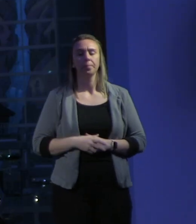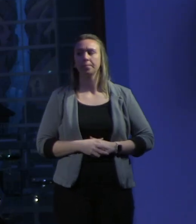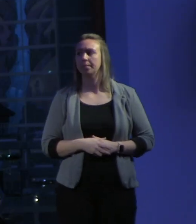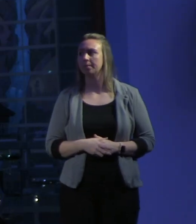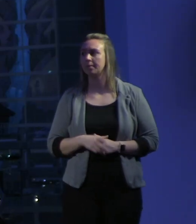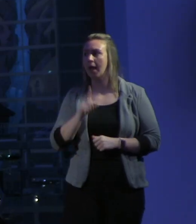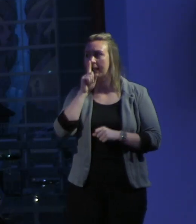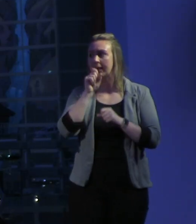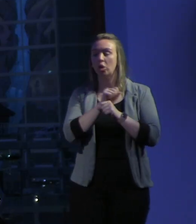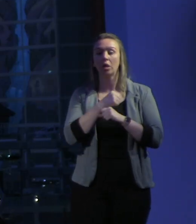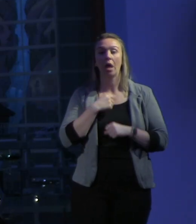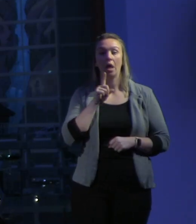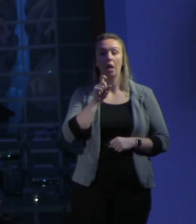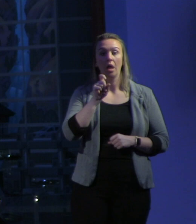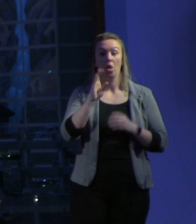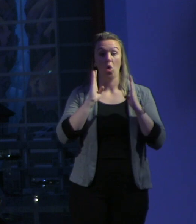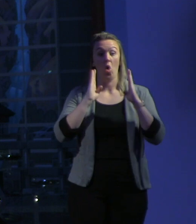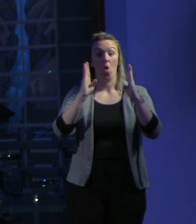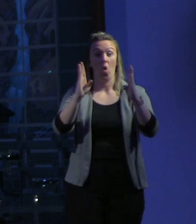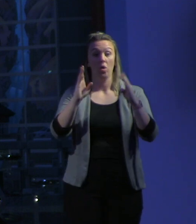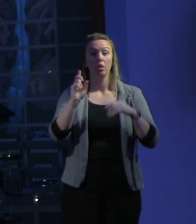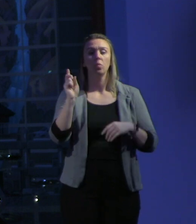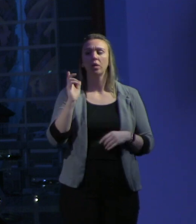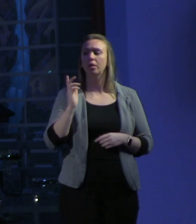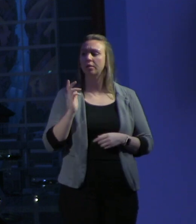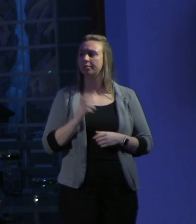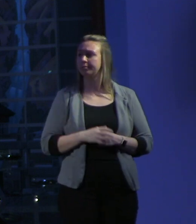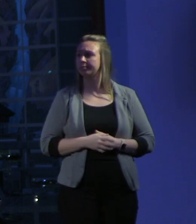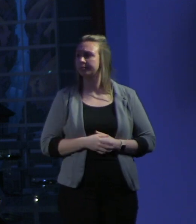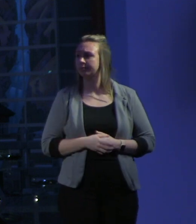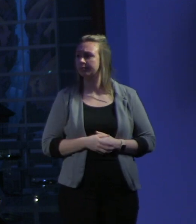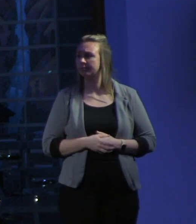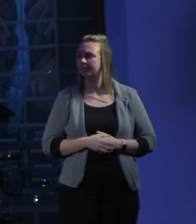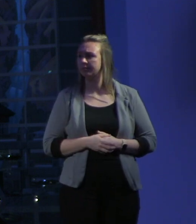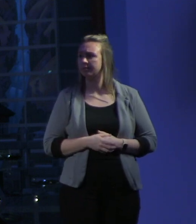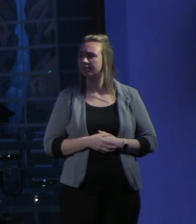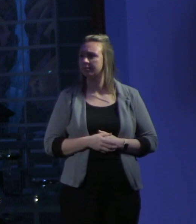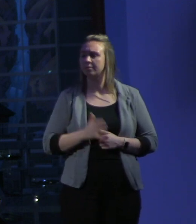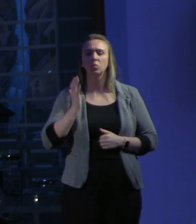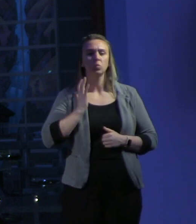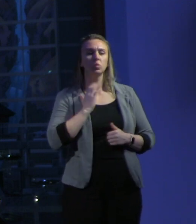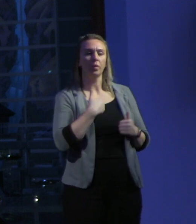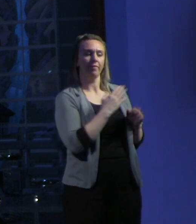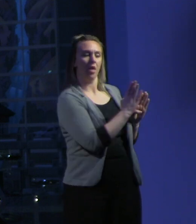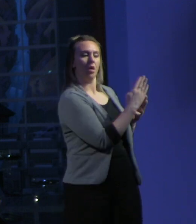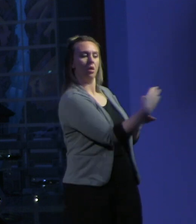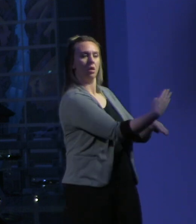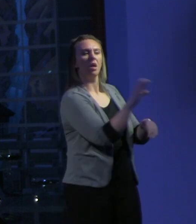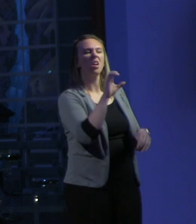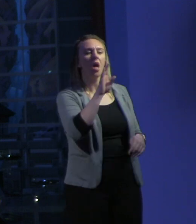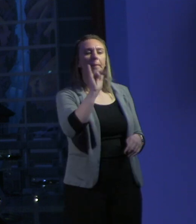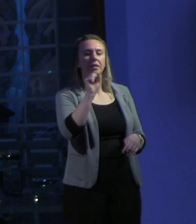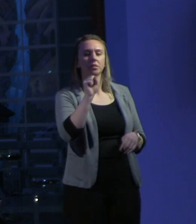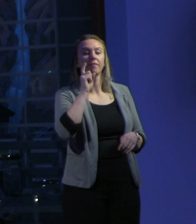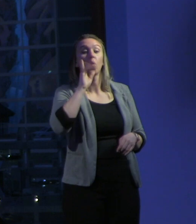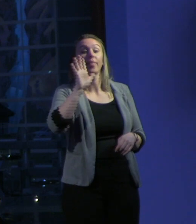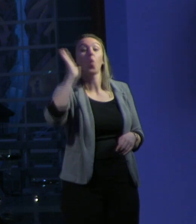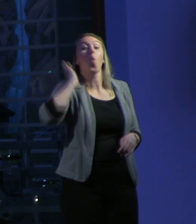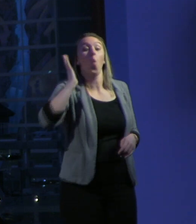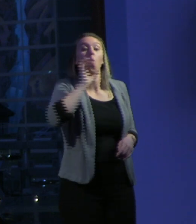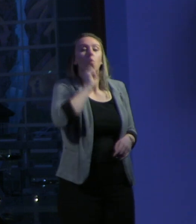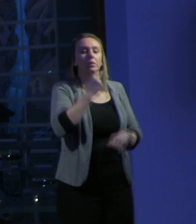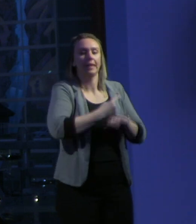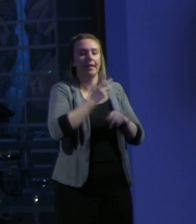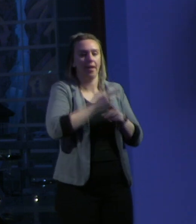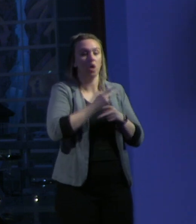literally walked down the hall where there used to be the things for the cubbies. Now, I'm not responding to